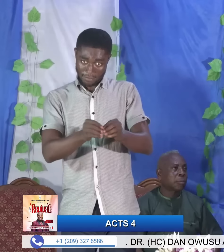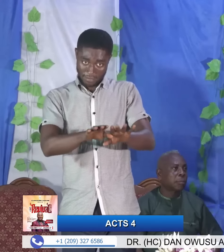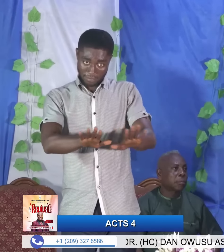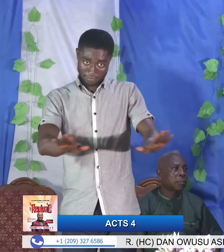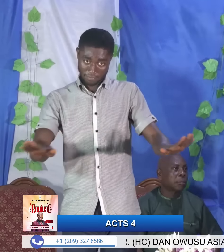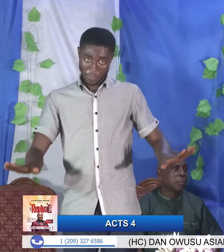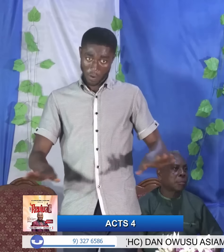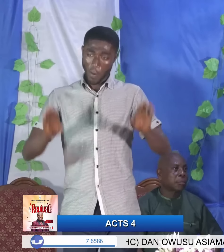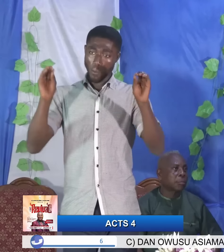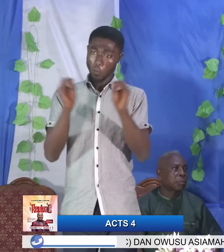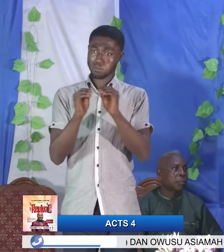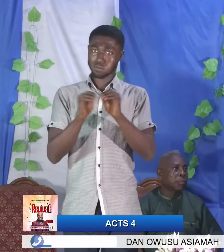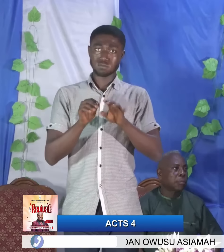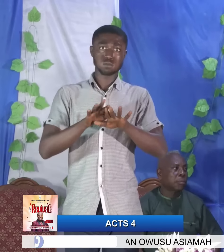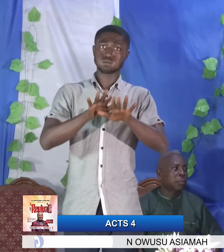land